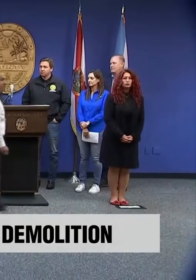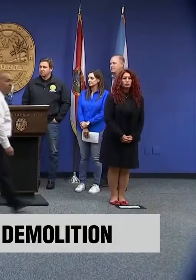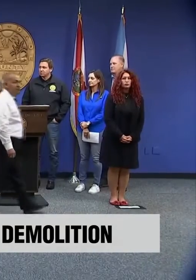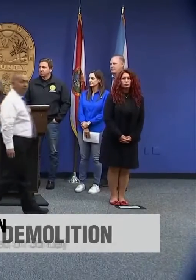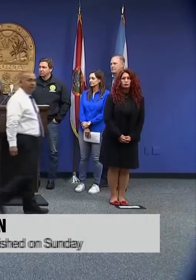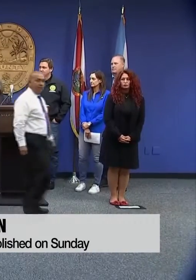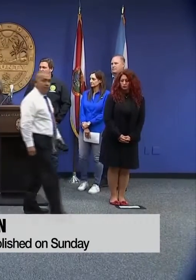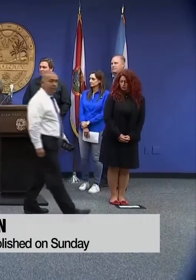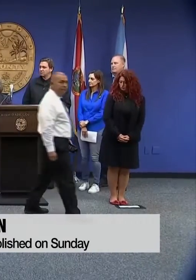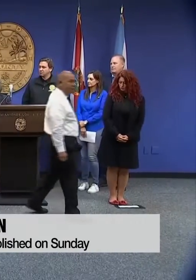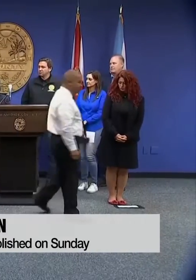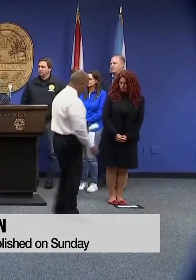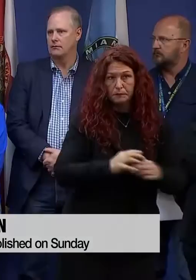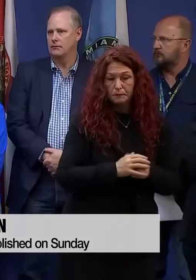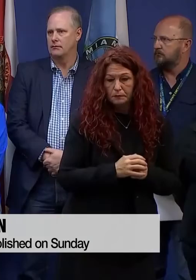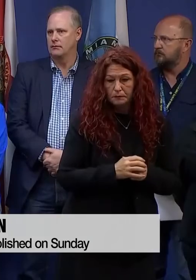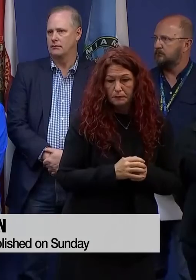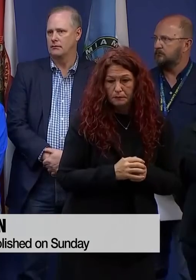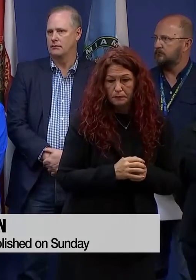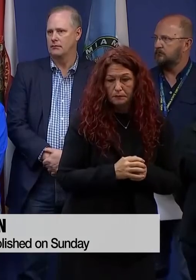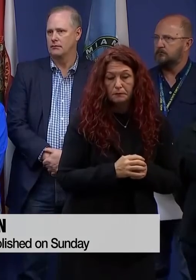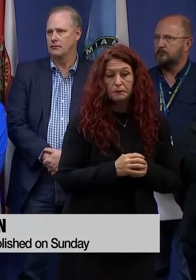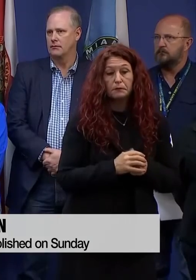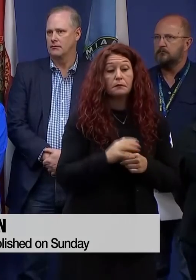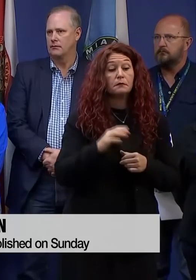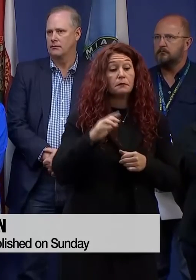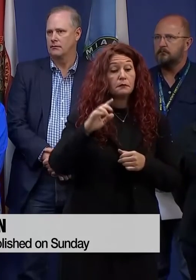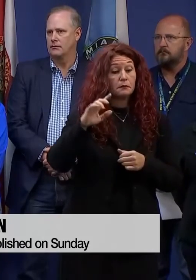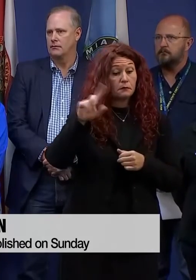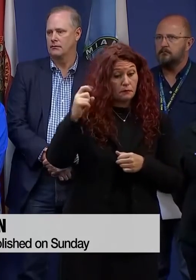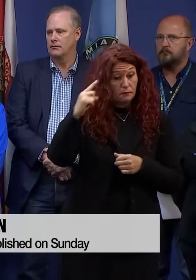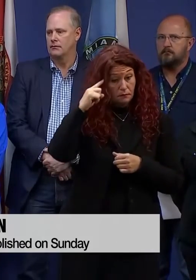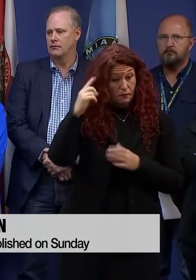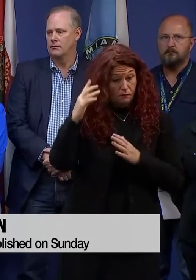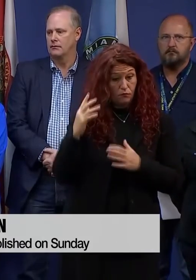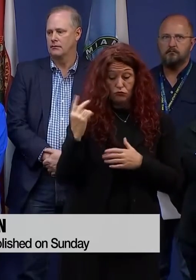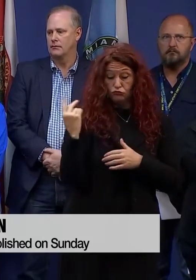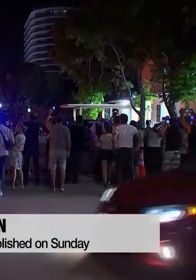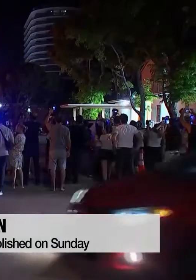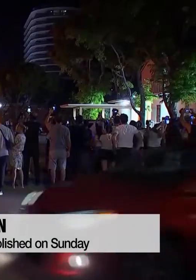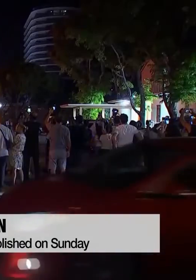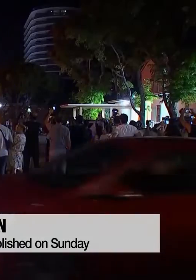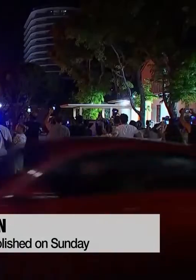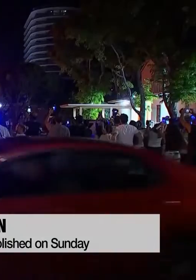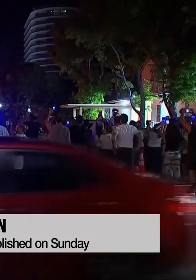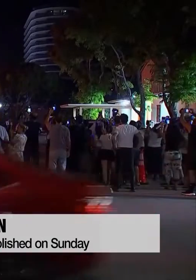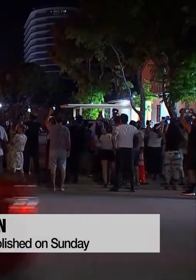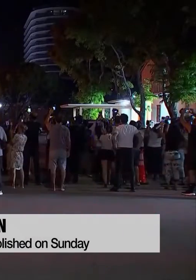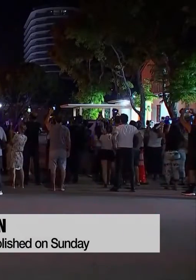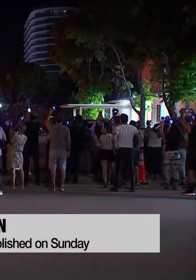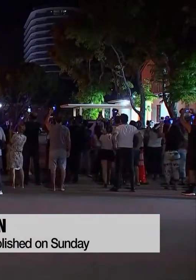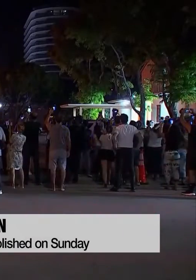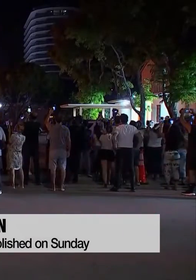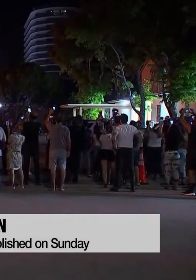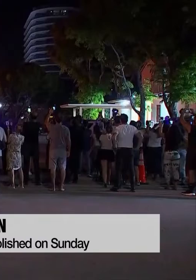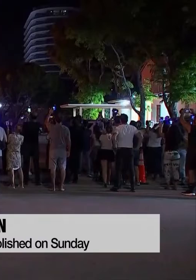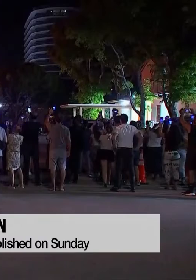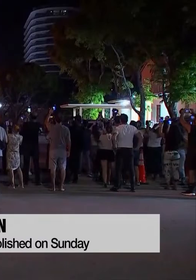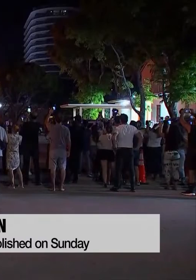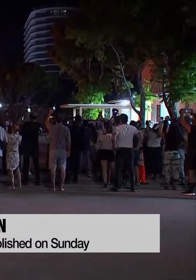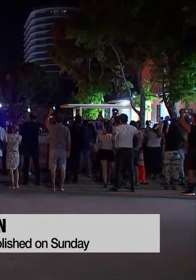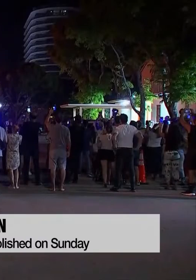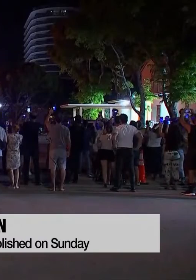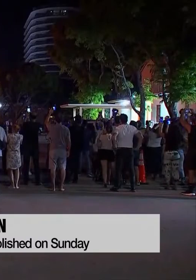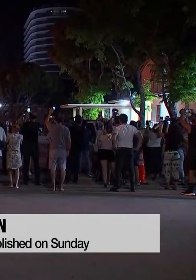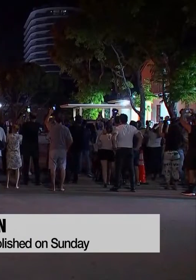resume once the site is deemed secure. The demolition was sped up due to concerns of Tropical Storm Elsa possibly hitting the area, which could further